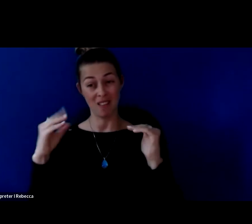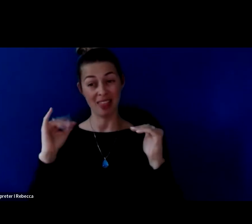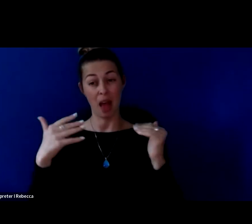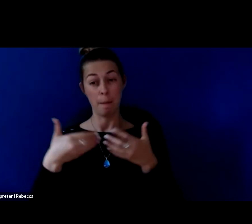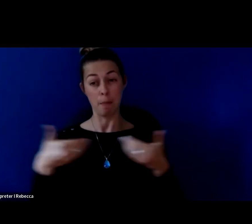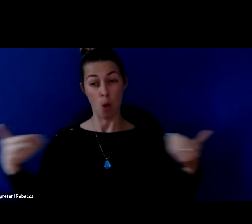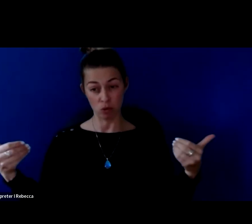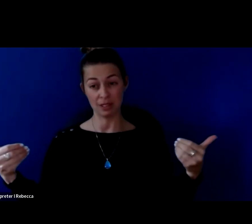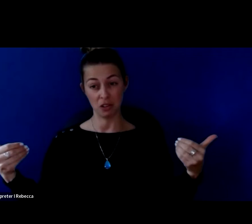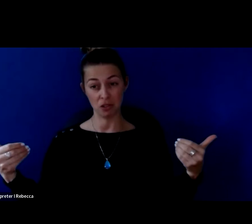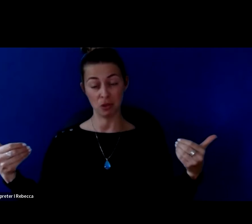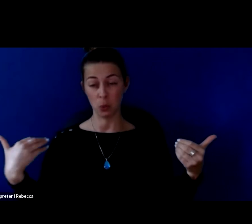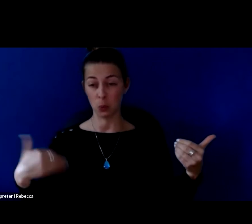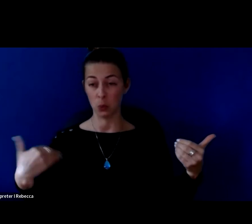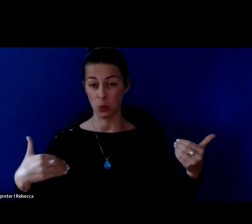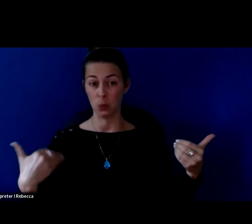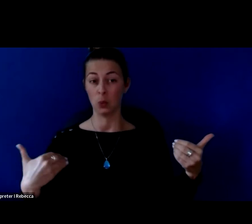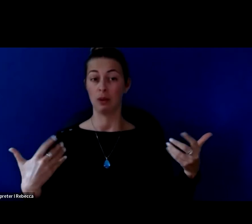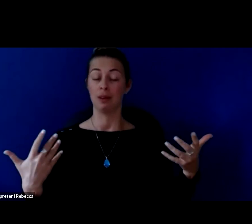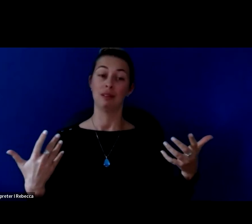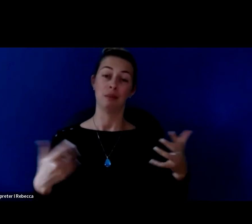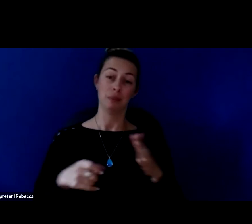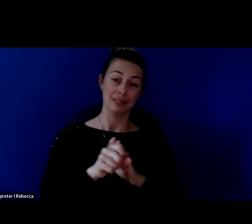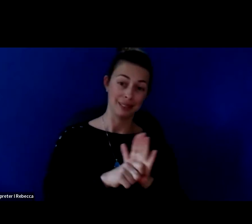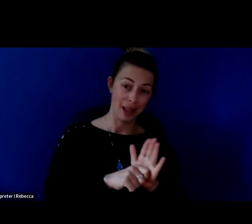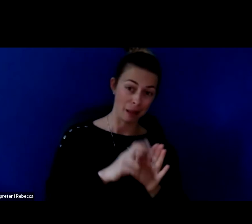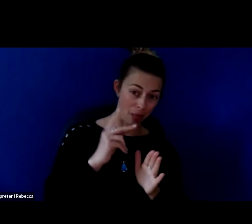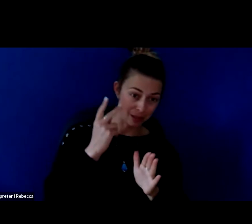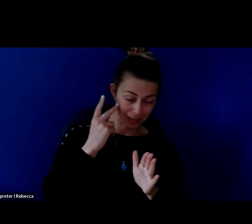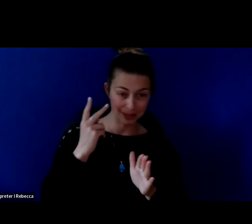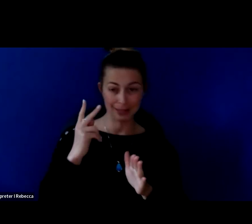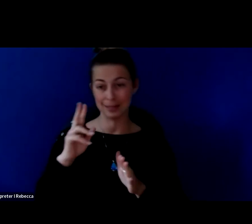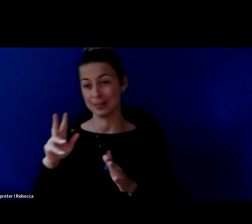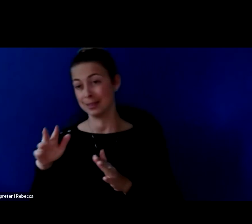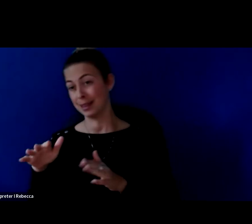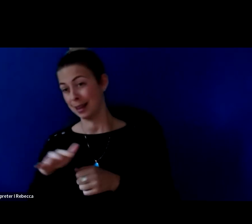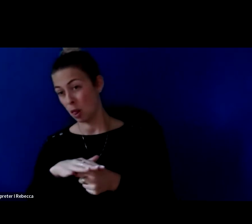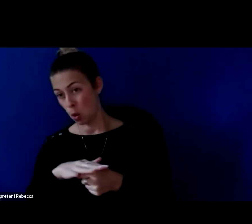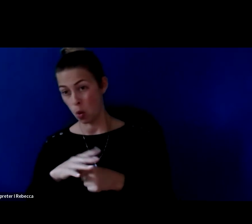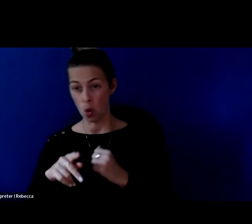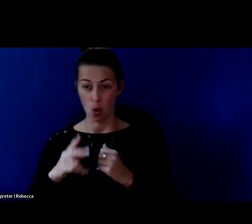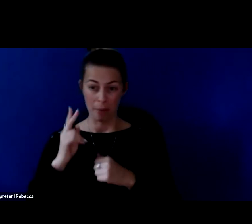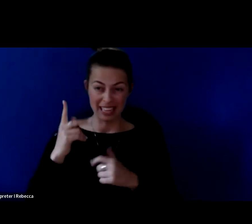has infused, state politics and then local politics, and so that makes it a little more complicated.